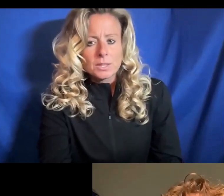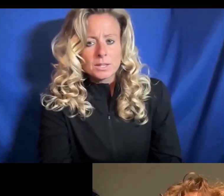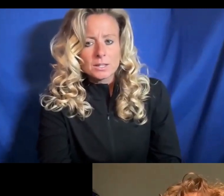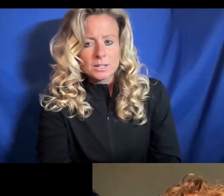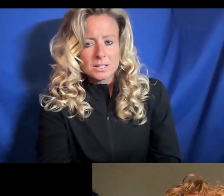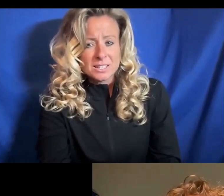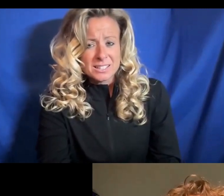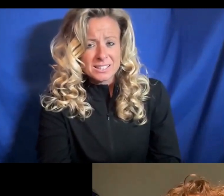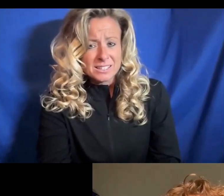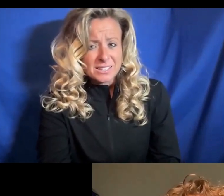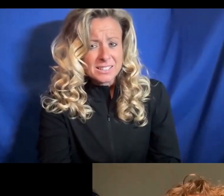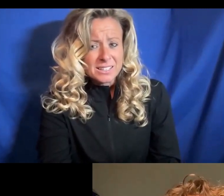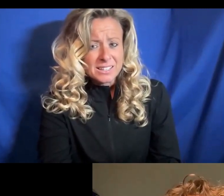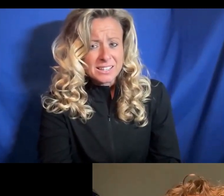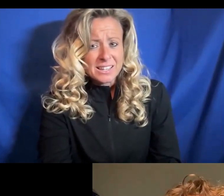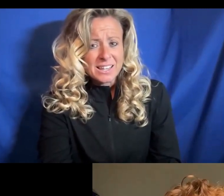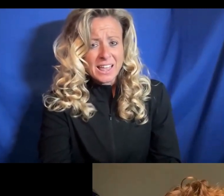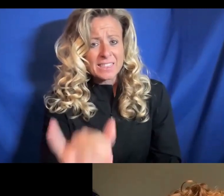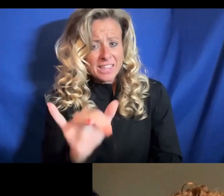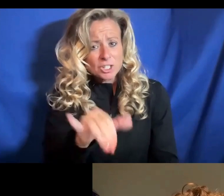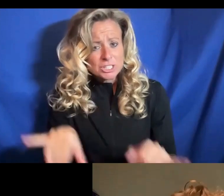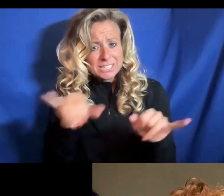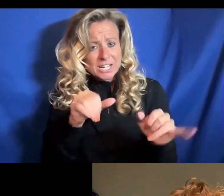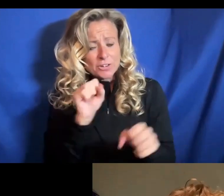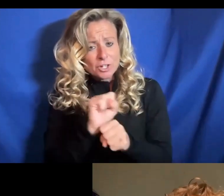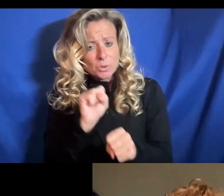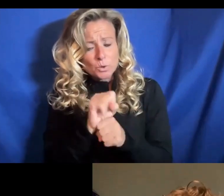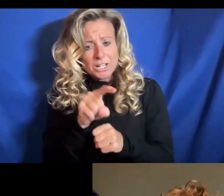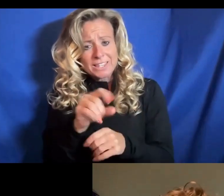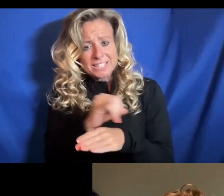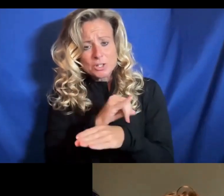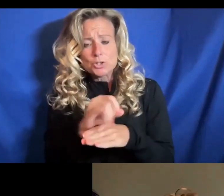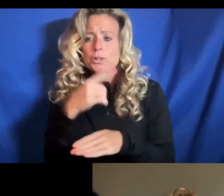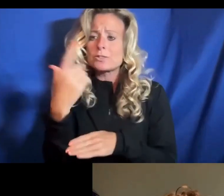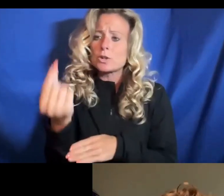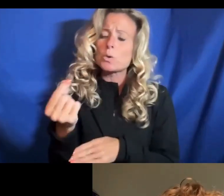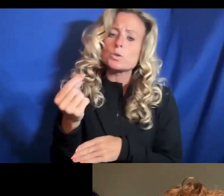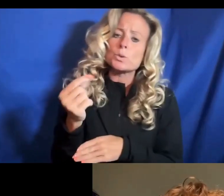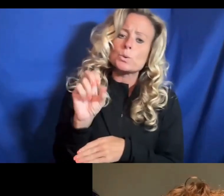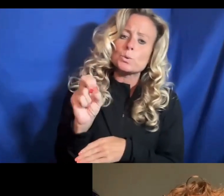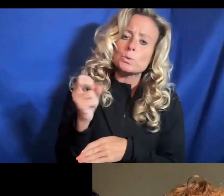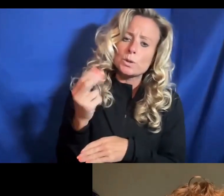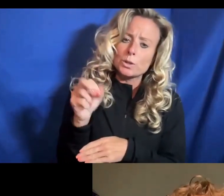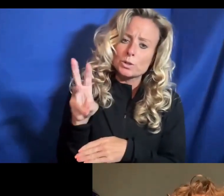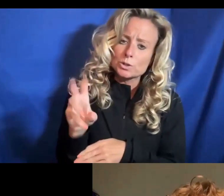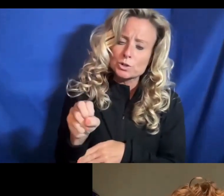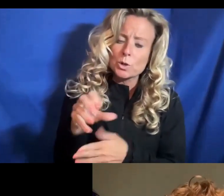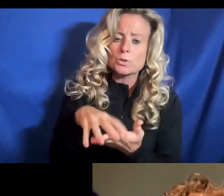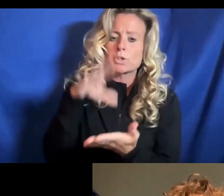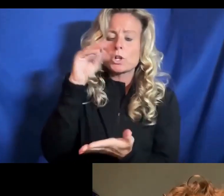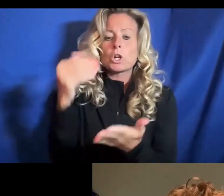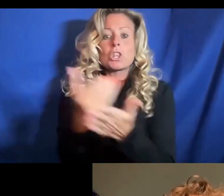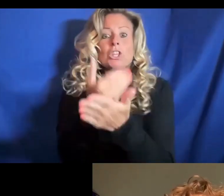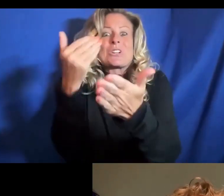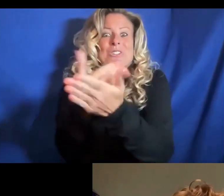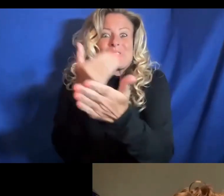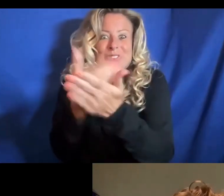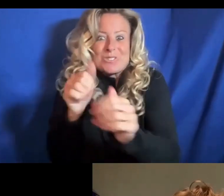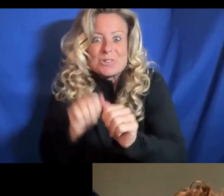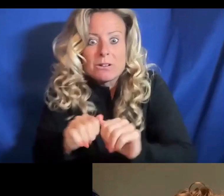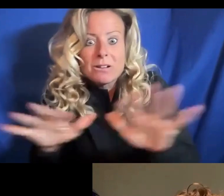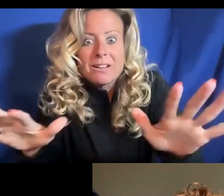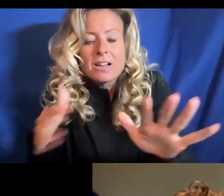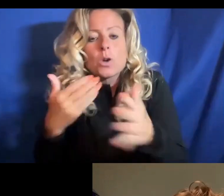just like standard, right? If you're going to work in this industry, you have to go to the shows because that's where you're going to learn the newest things or grow